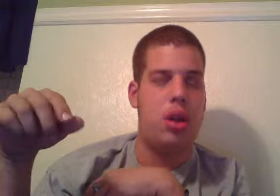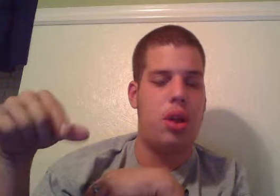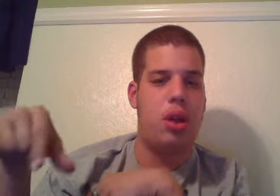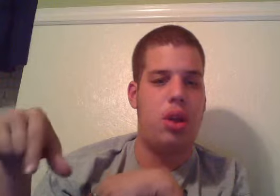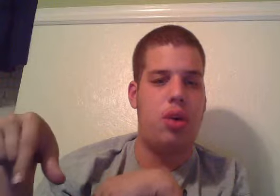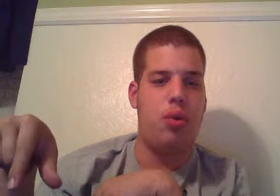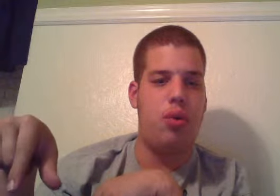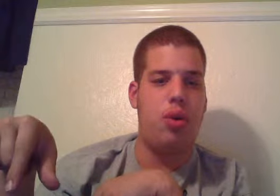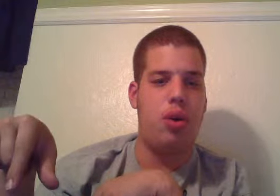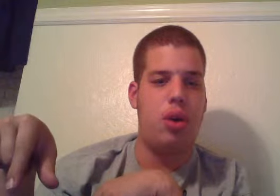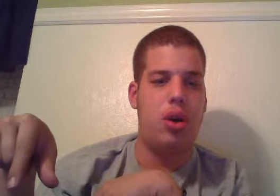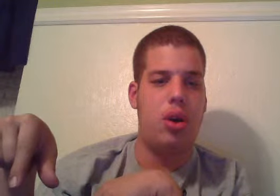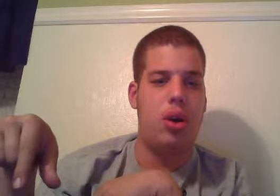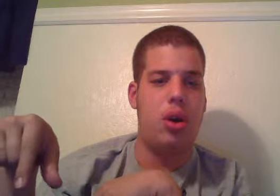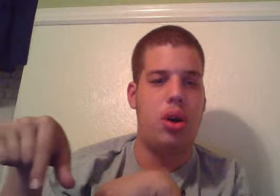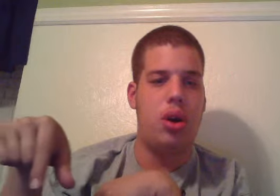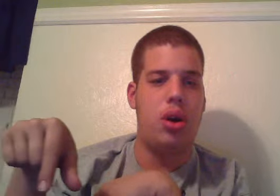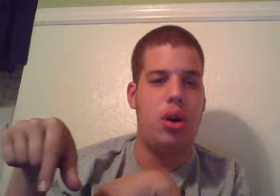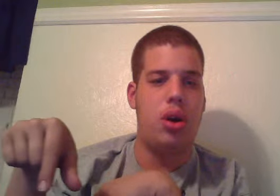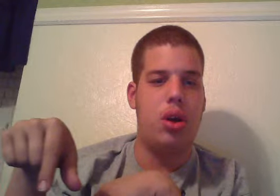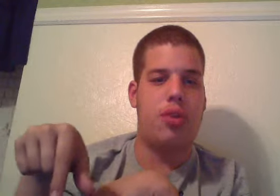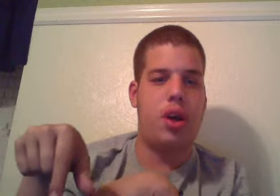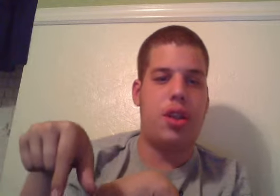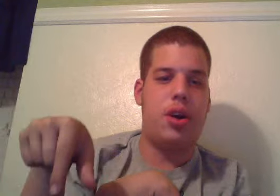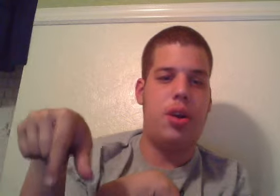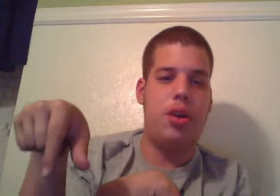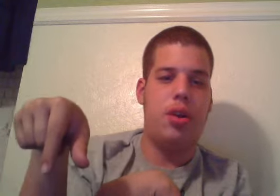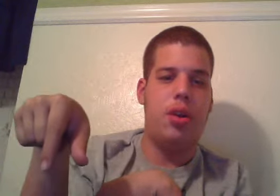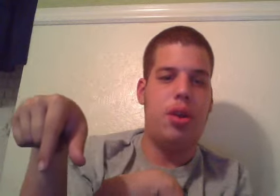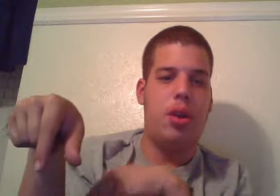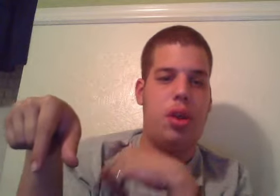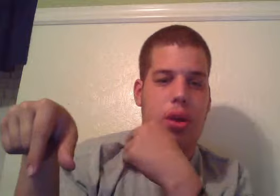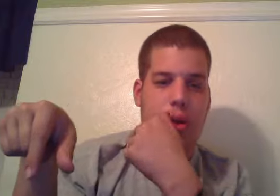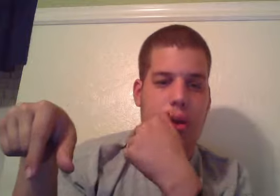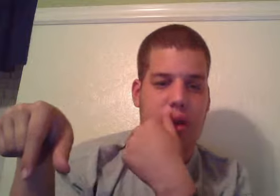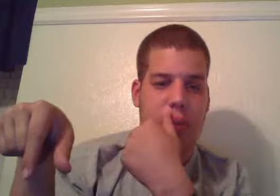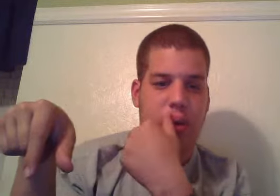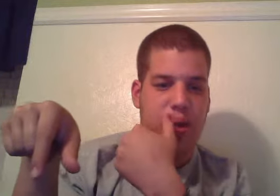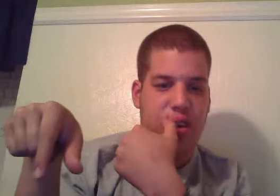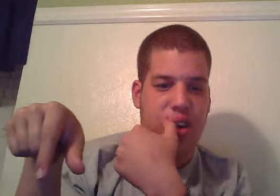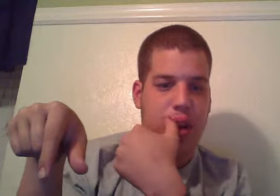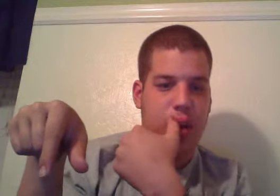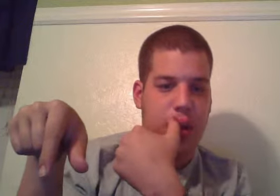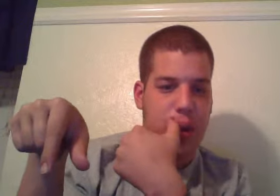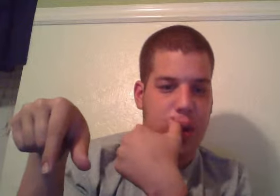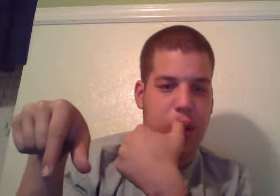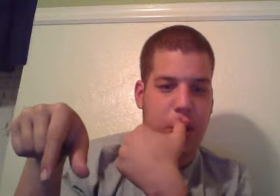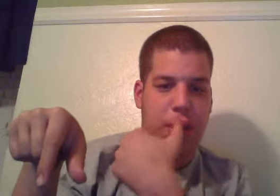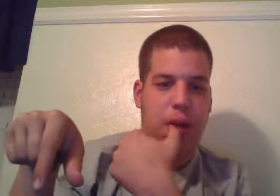Q. Almost forgot there. Uh, same with the G and the Q.